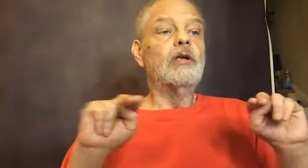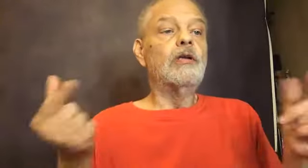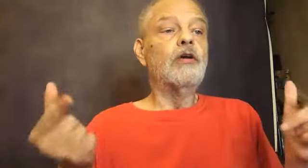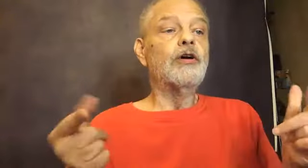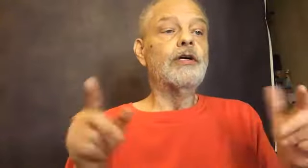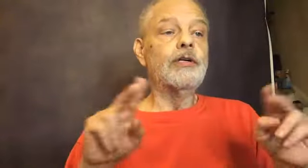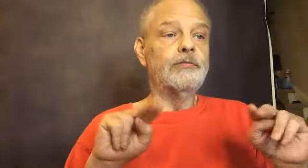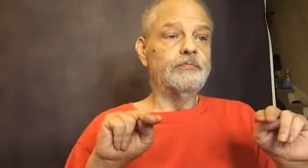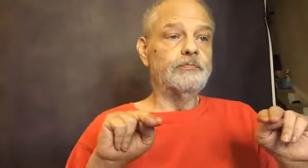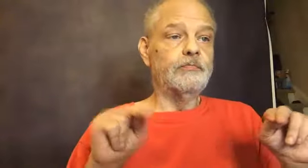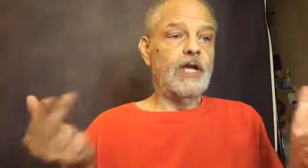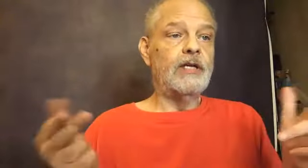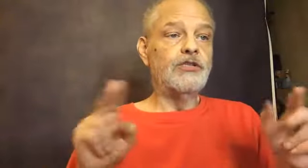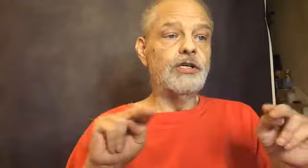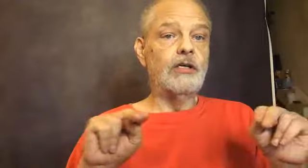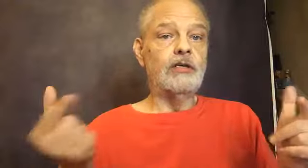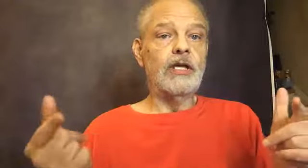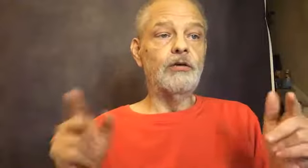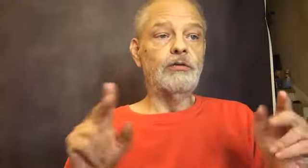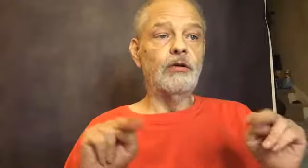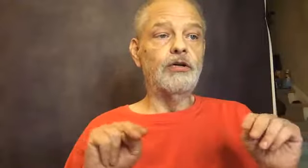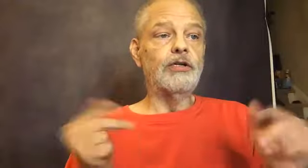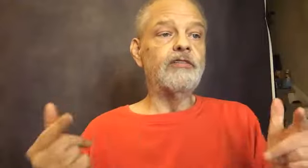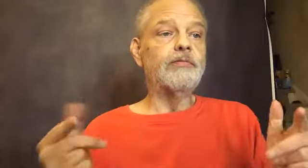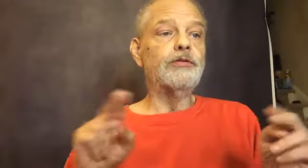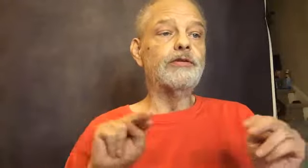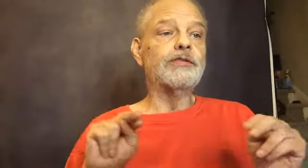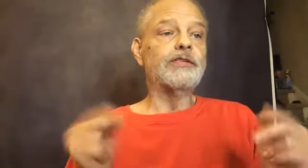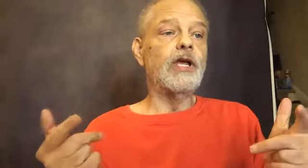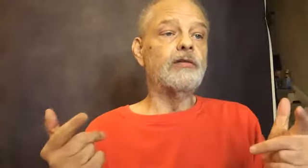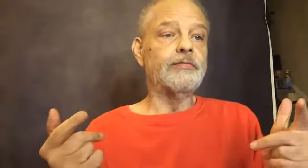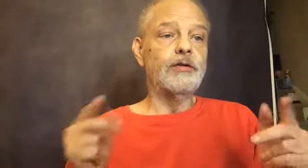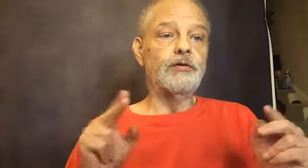No good. NG, no good. Deaf people use this a lot for no good.